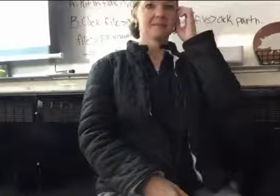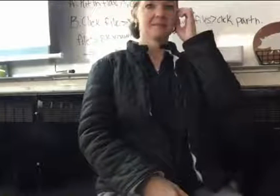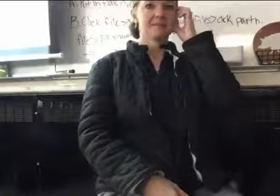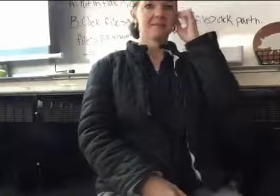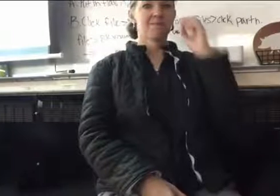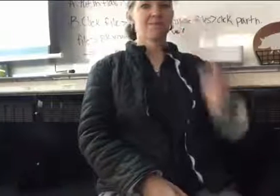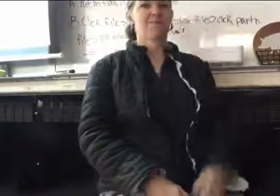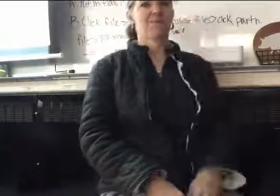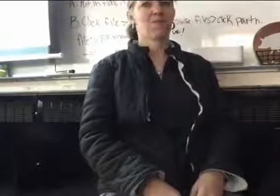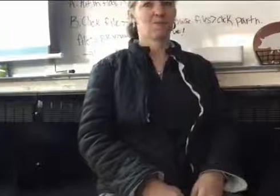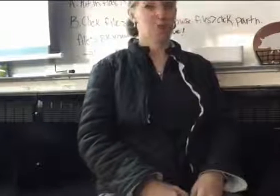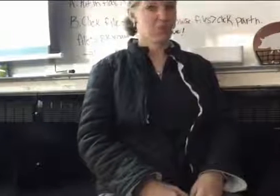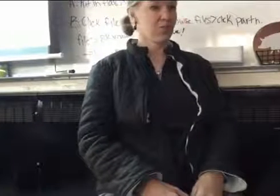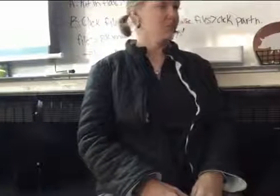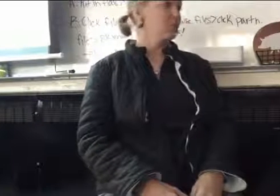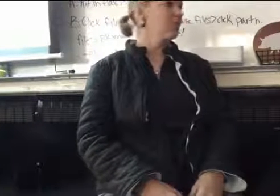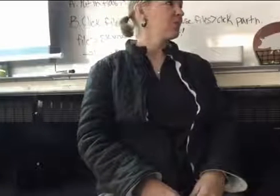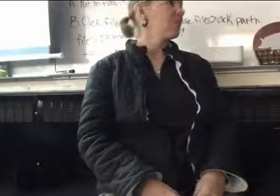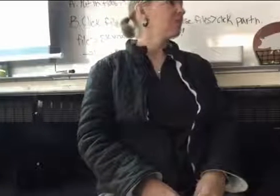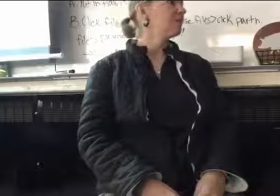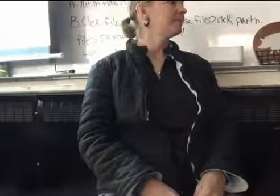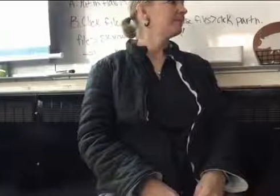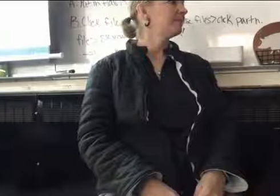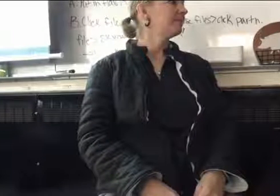song. There it is.